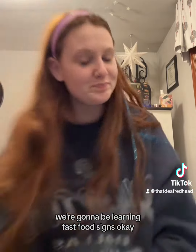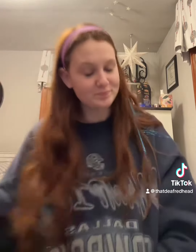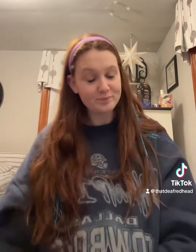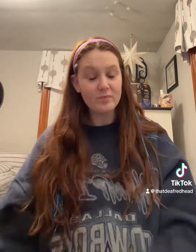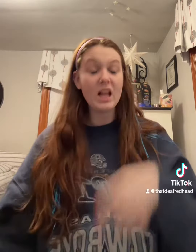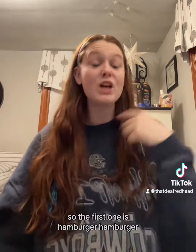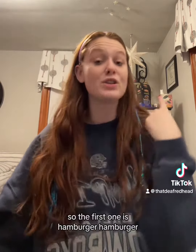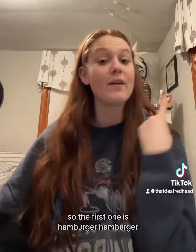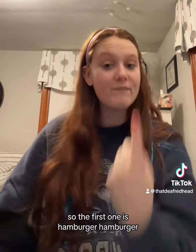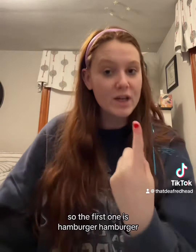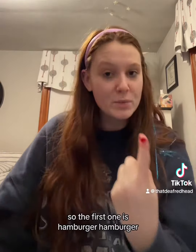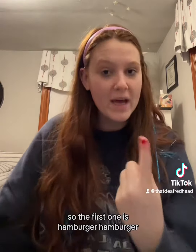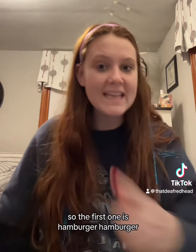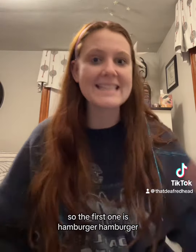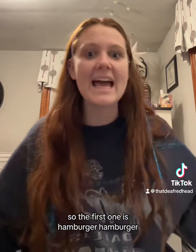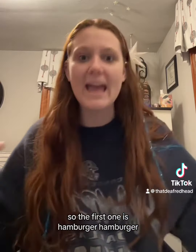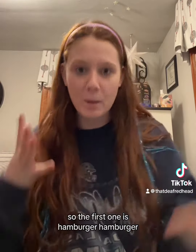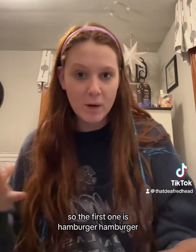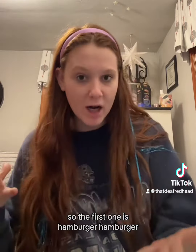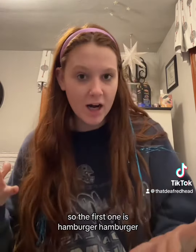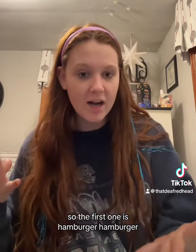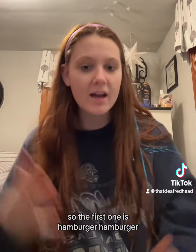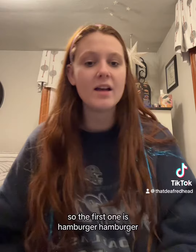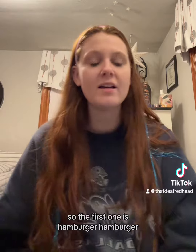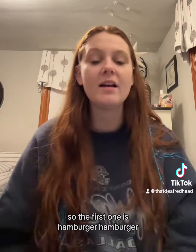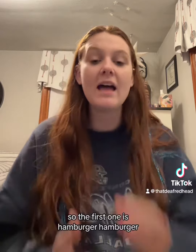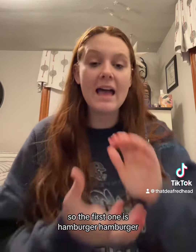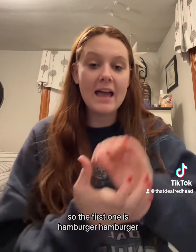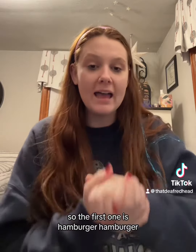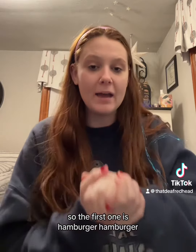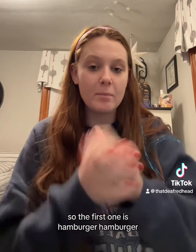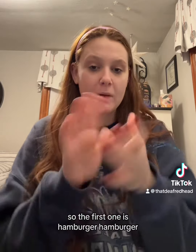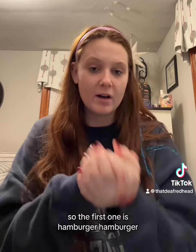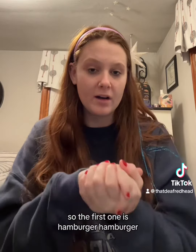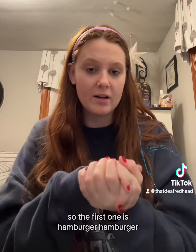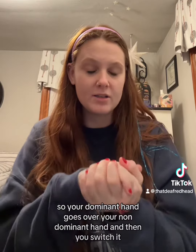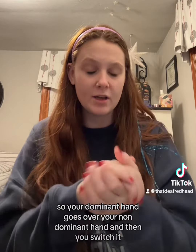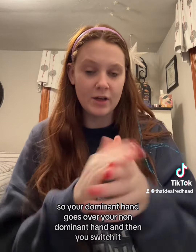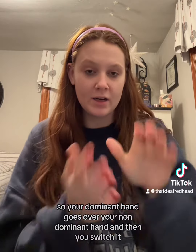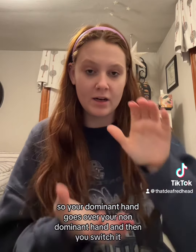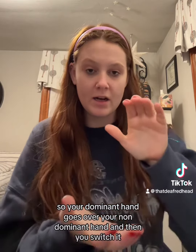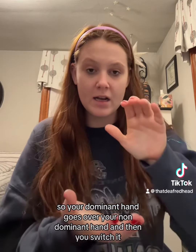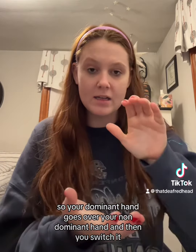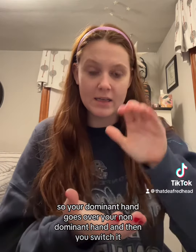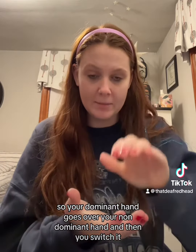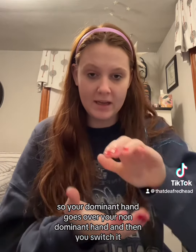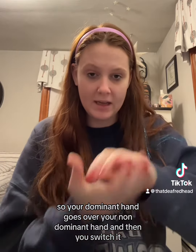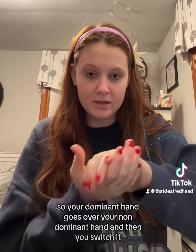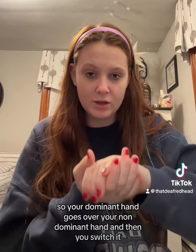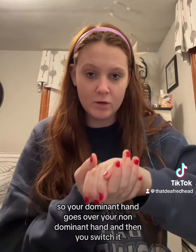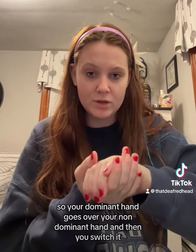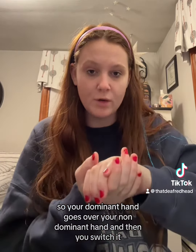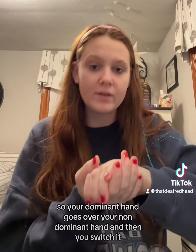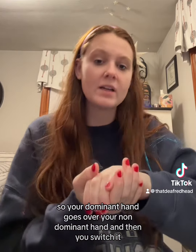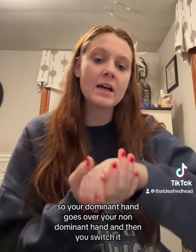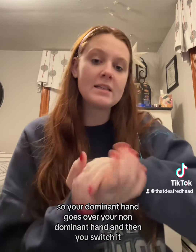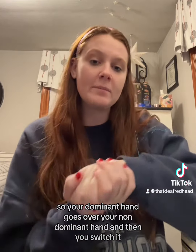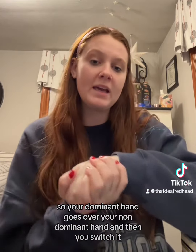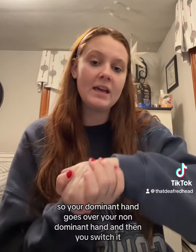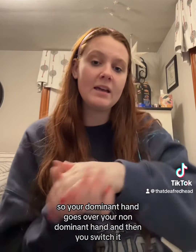so the first one is hamburger. Hamburger. So your dominant hand goes over your non-dominant hand